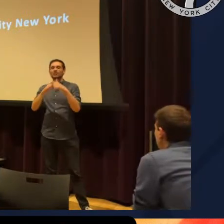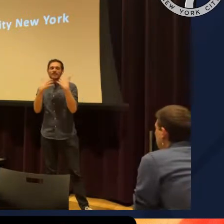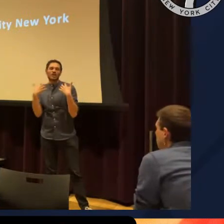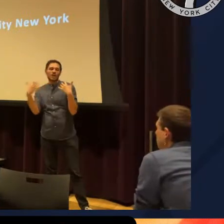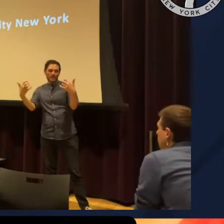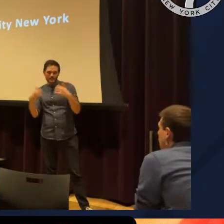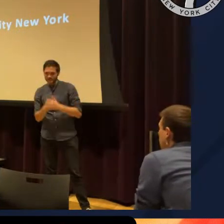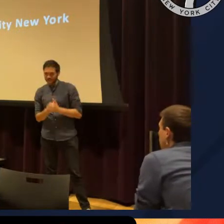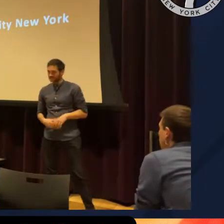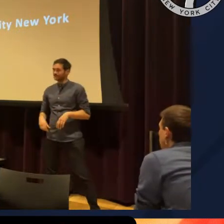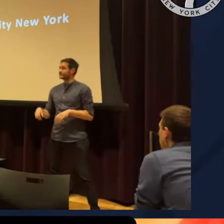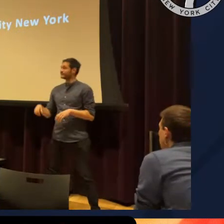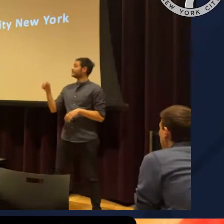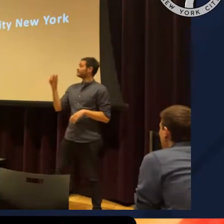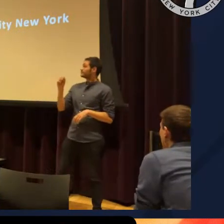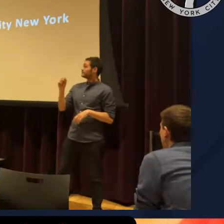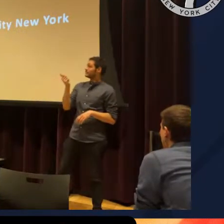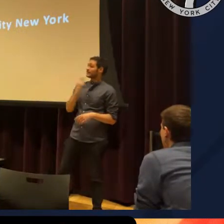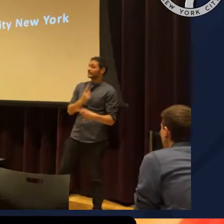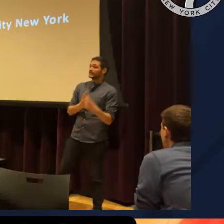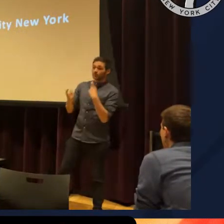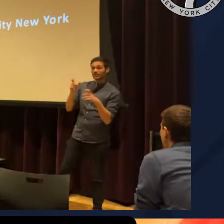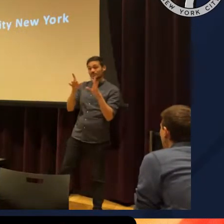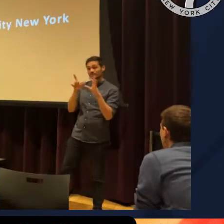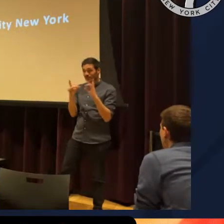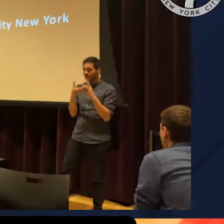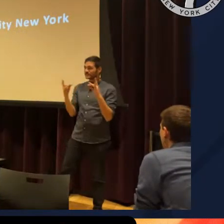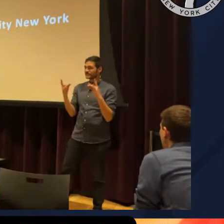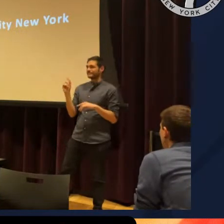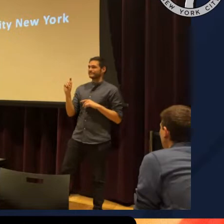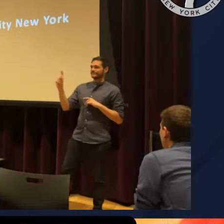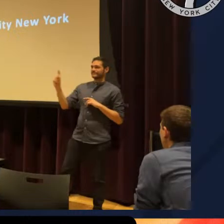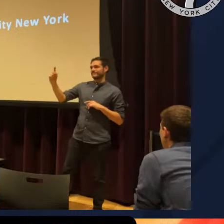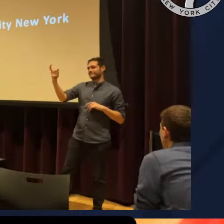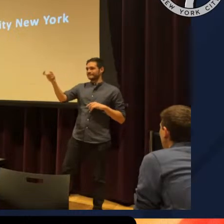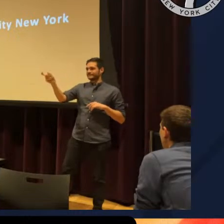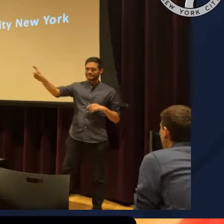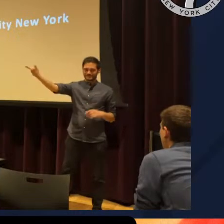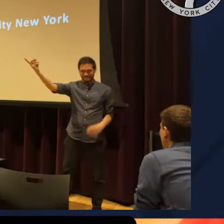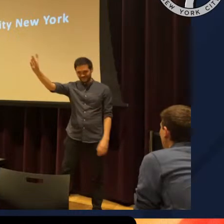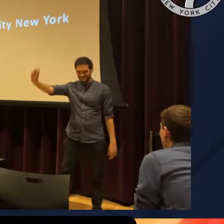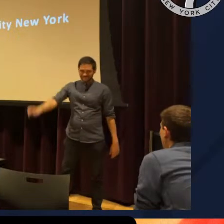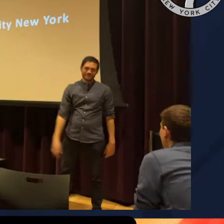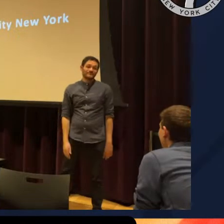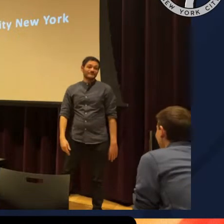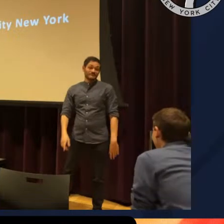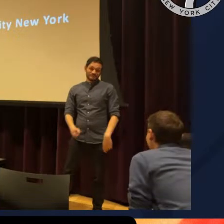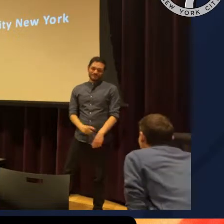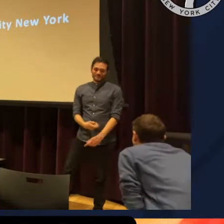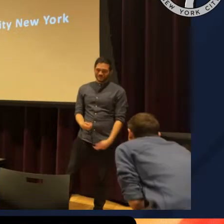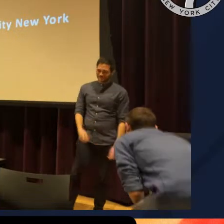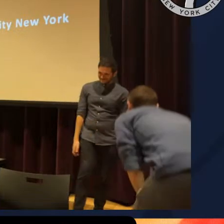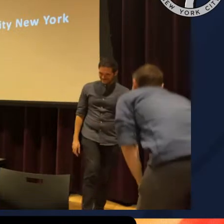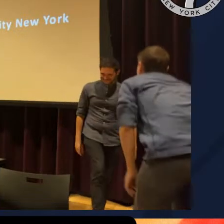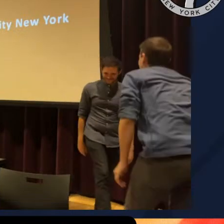Any questions, comments anyone would like to make? I'm going to say Phil Donahue. Those of you over 50 will know what that means.